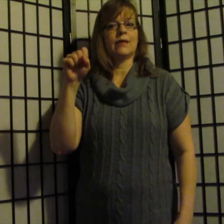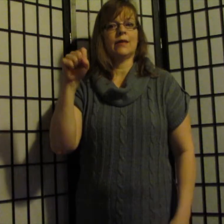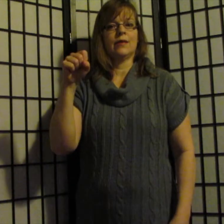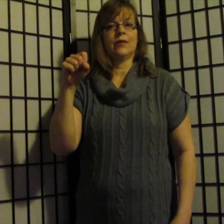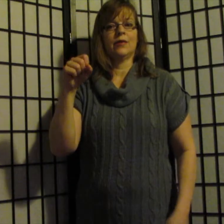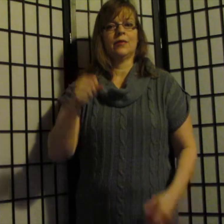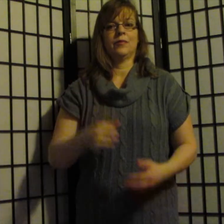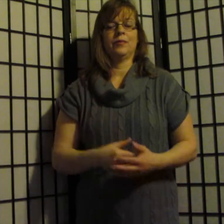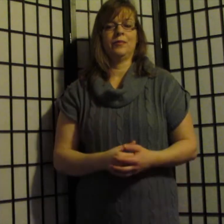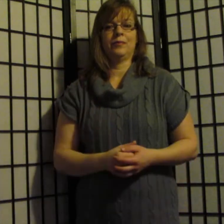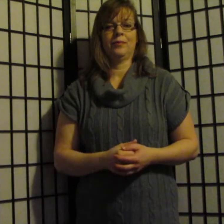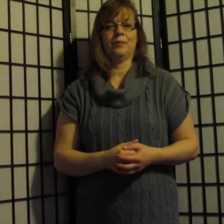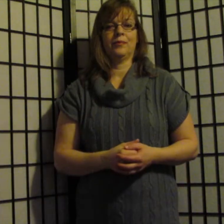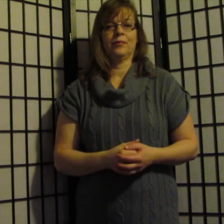Yes.